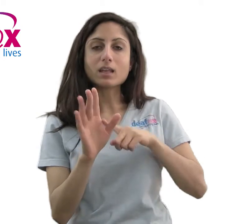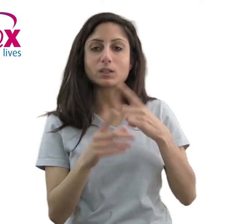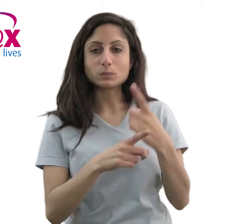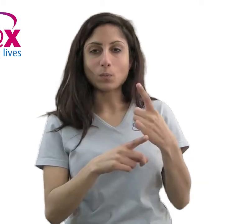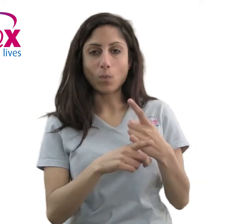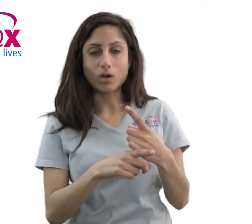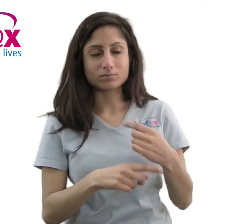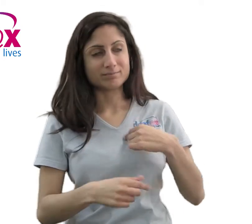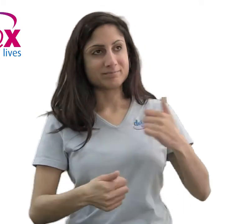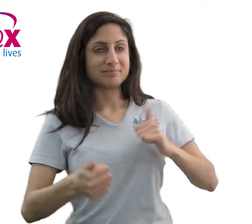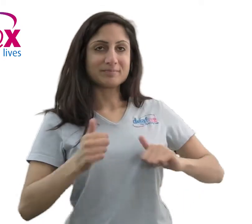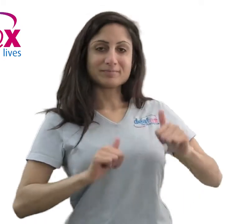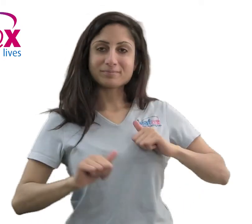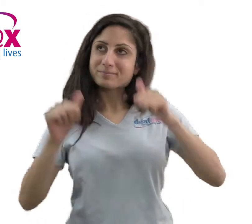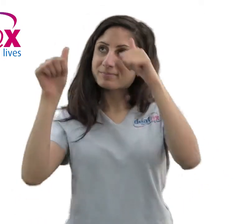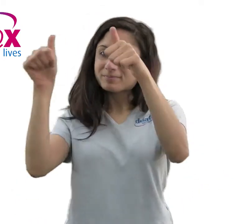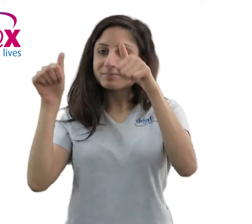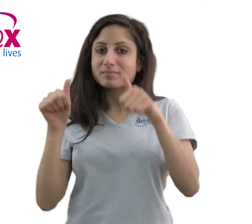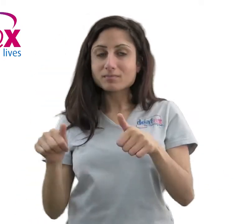so that people could see it as soon as they walked through the front door.